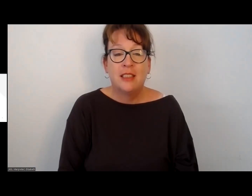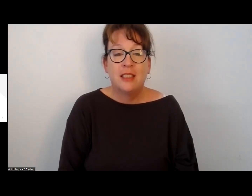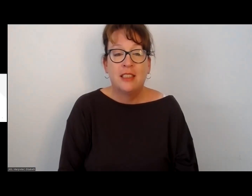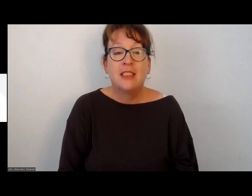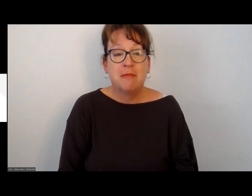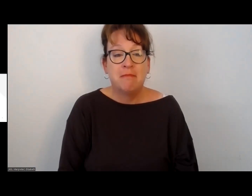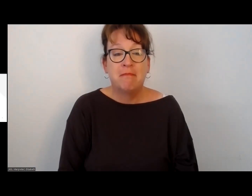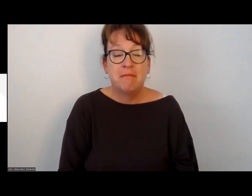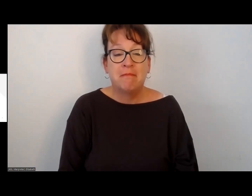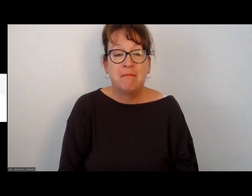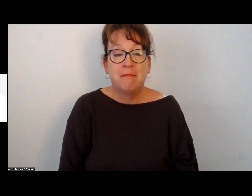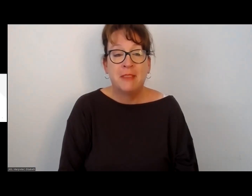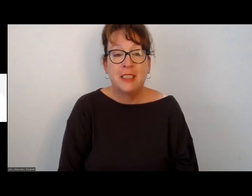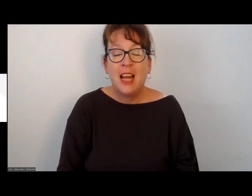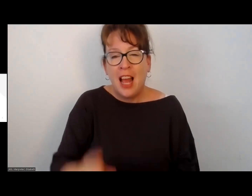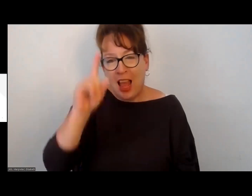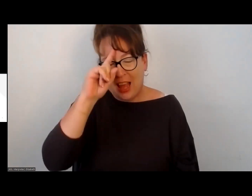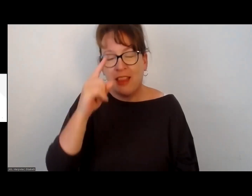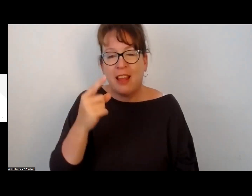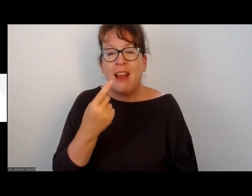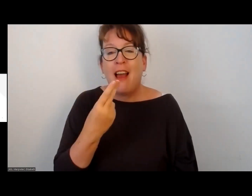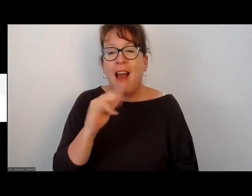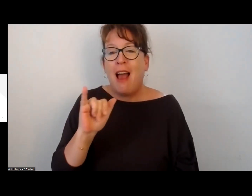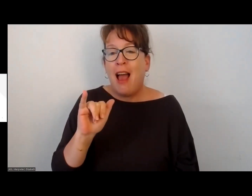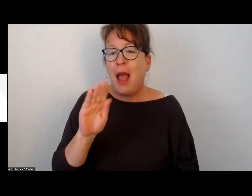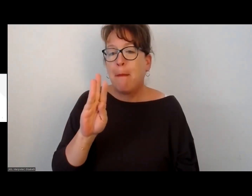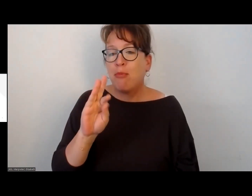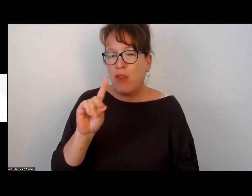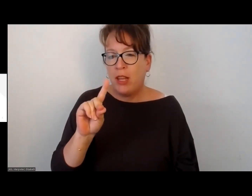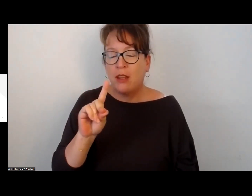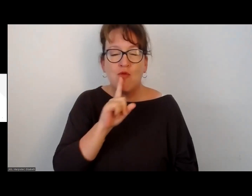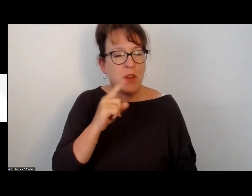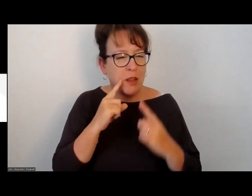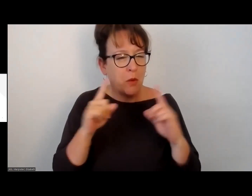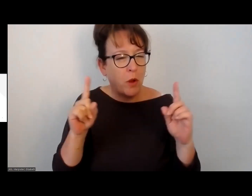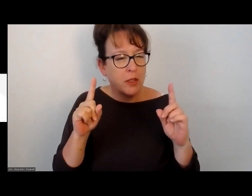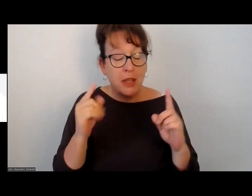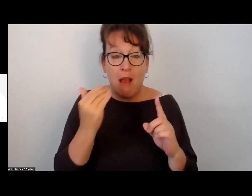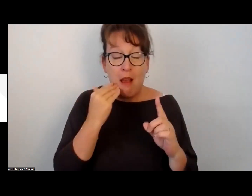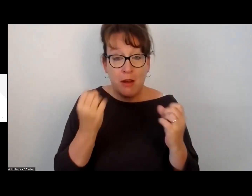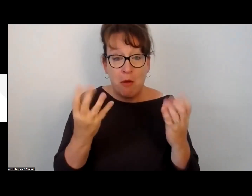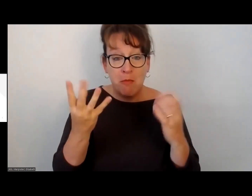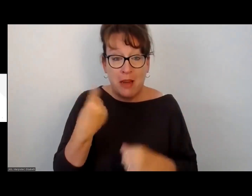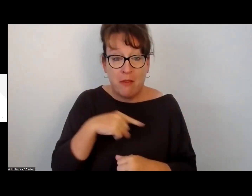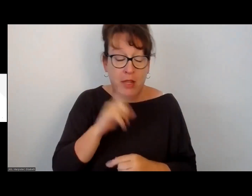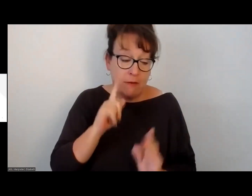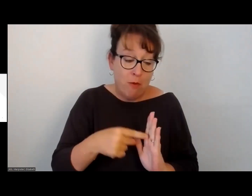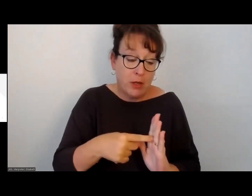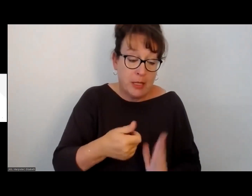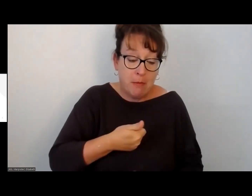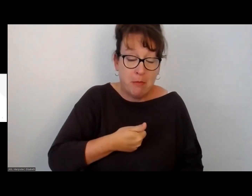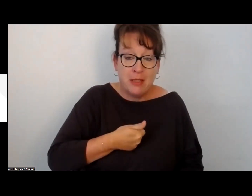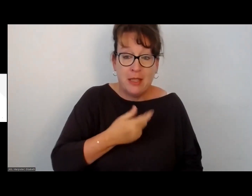Yeah, I think the hybrid model really works, and I think especially for, you know, many of us, I don't think for myself personally,